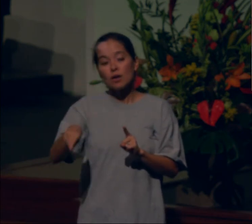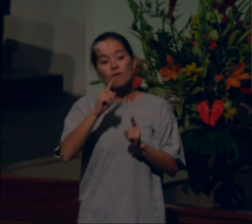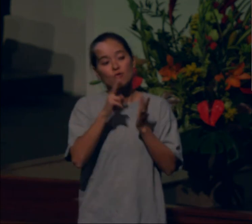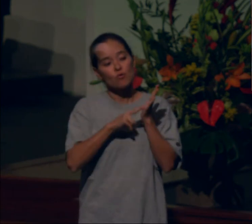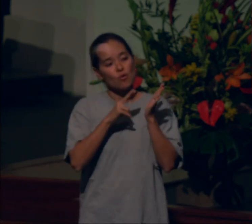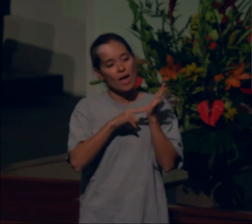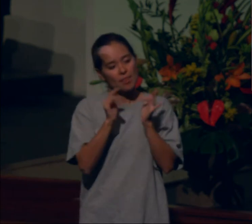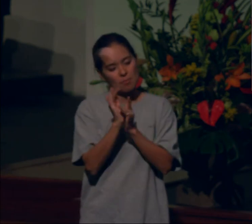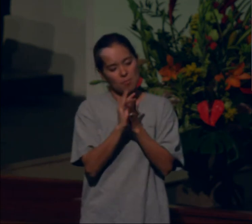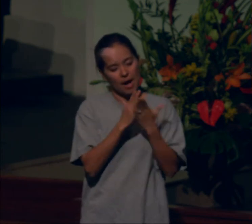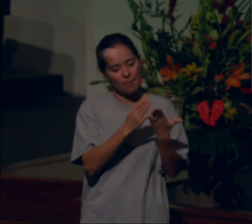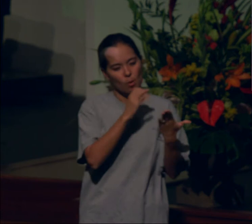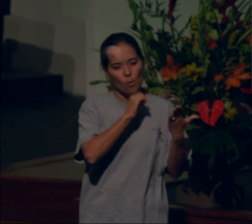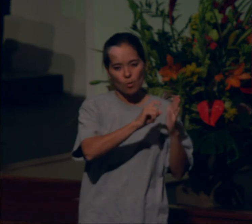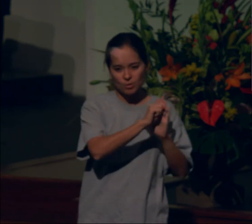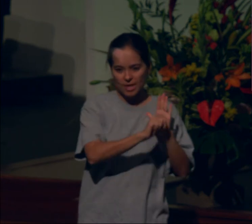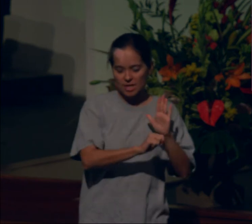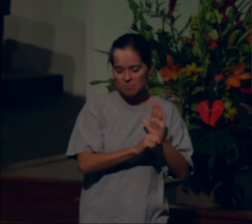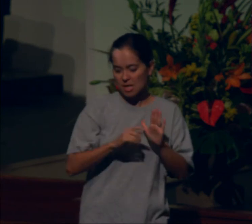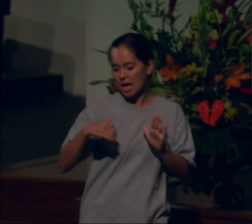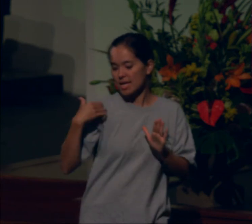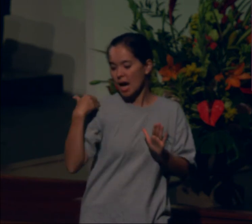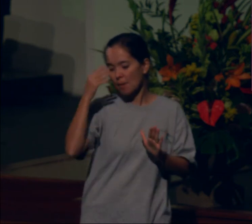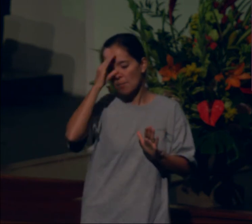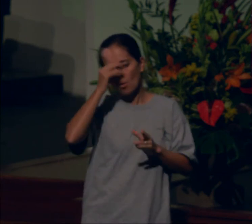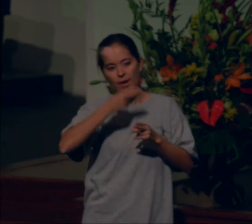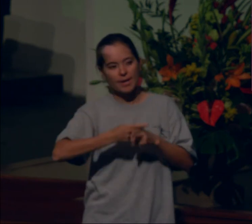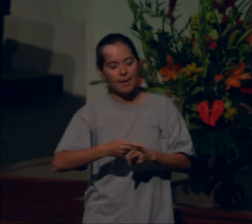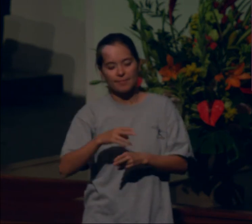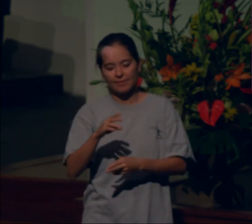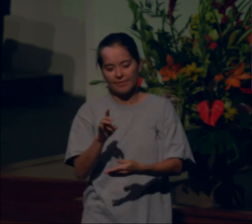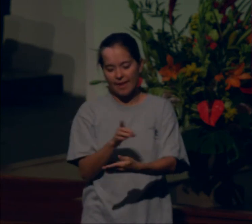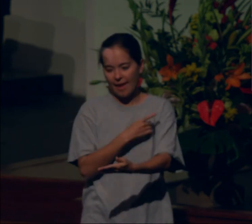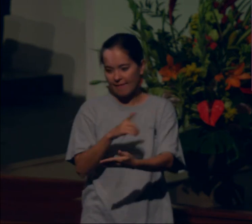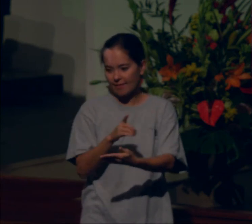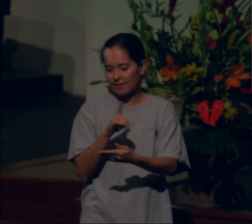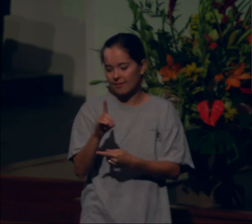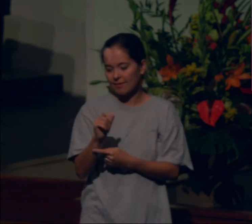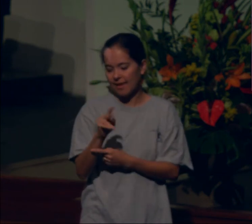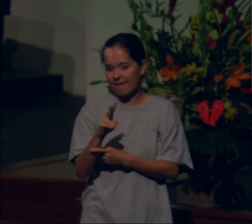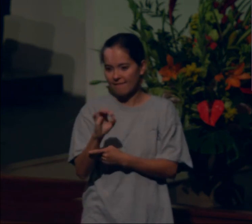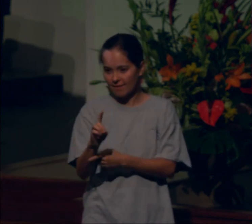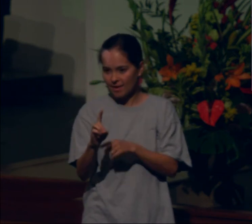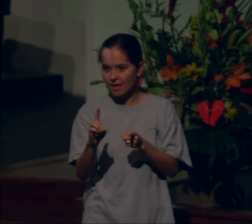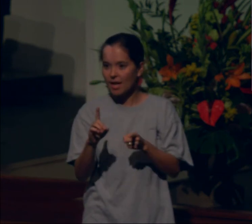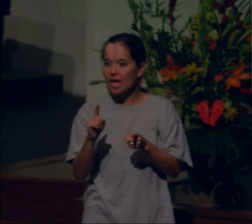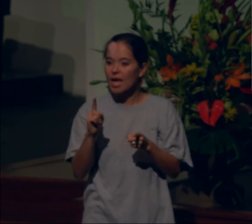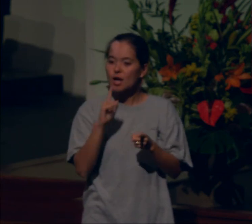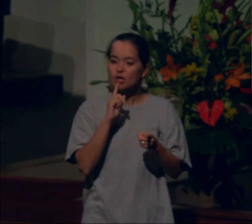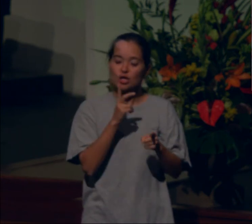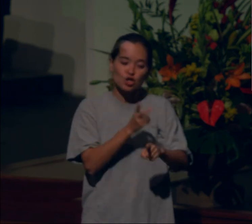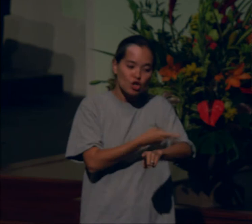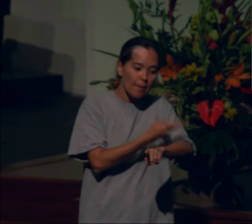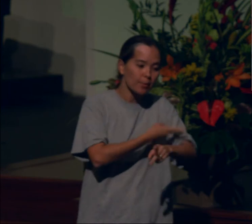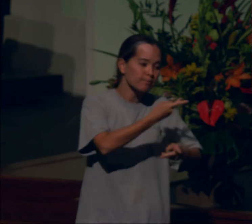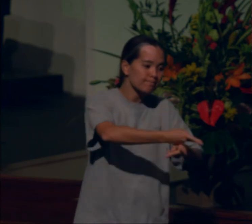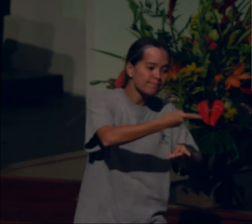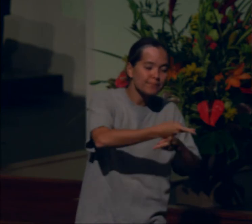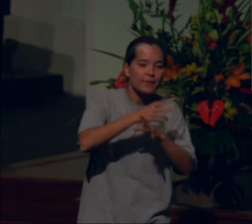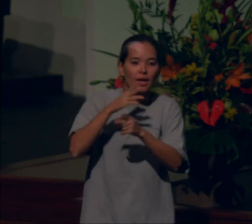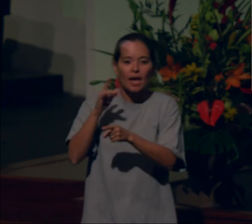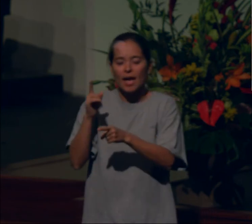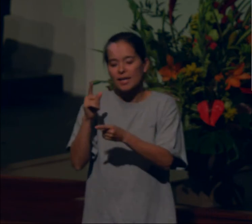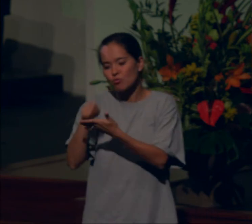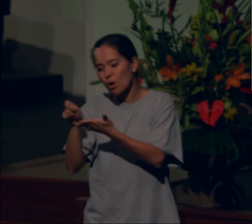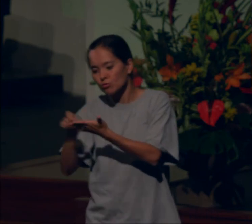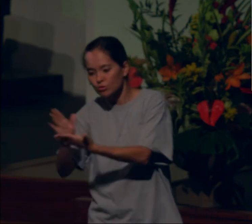Old Testament, you know the story of a young boy. His name was David, and he was a shepherd boy, but he was also a musician and a songwriter,